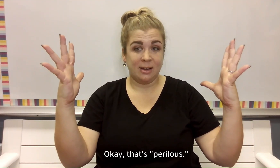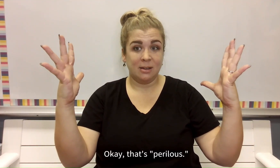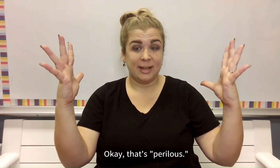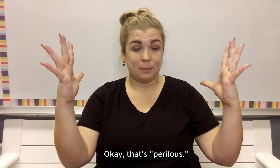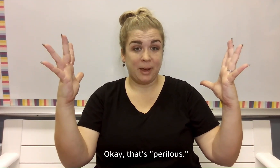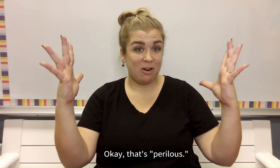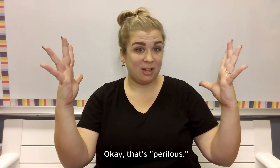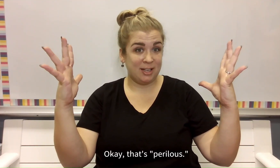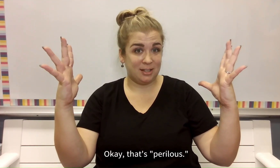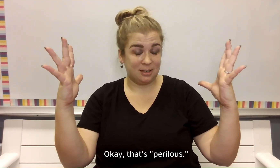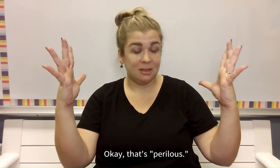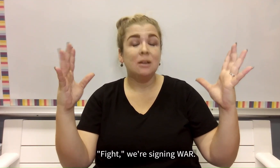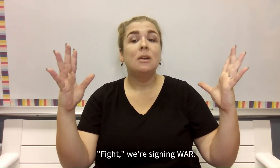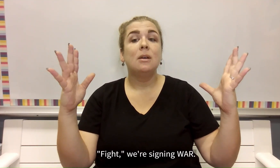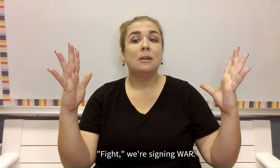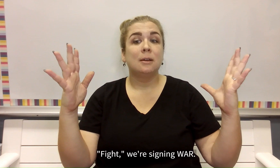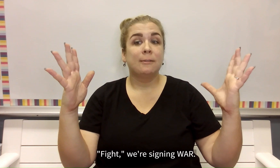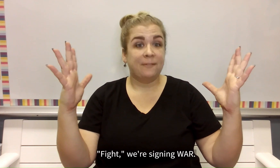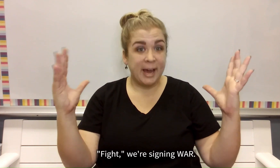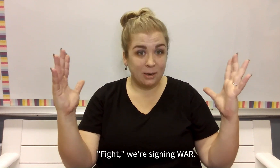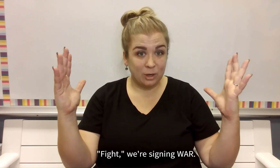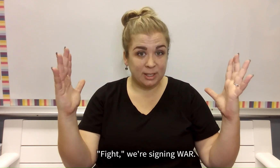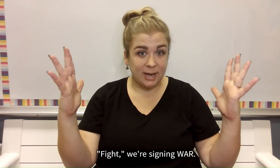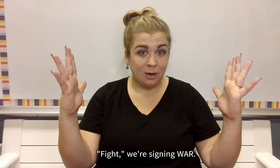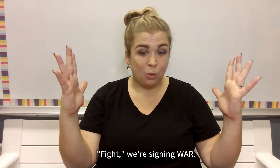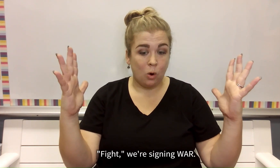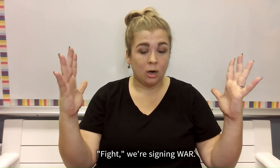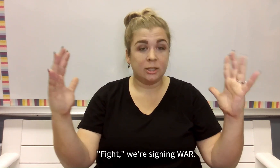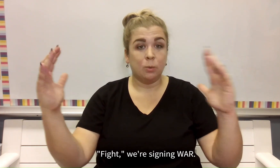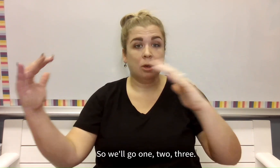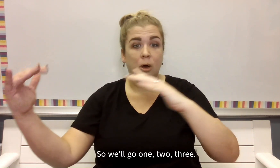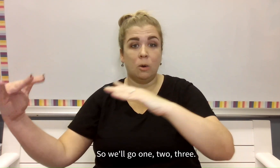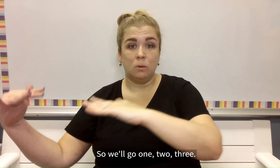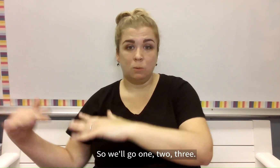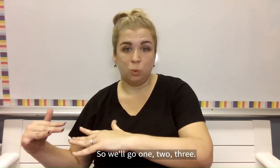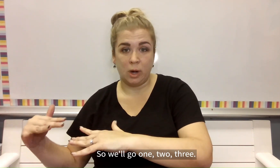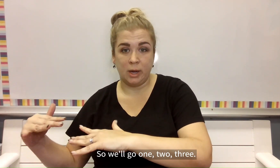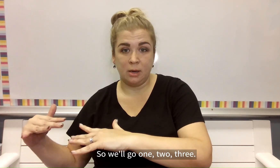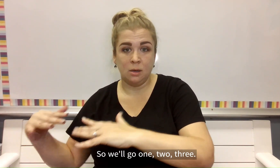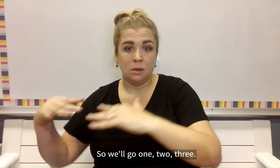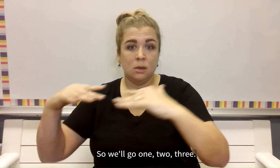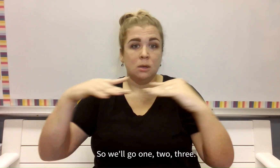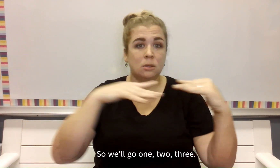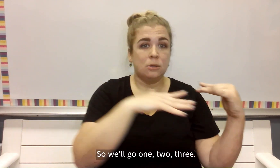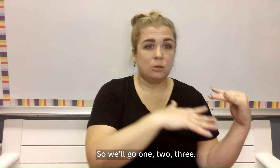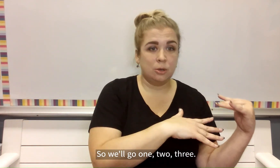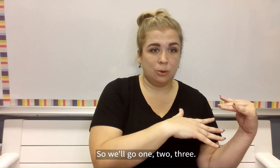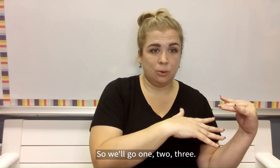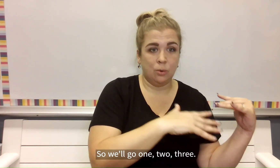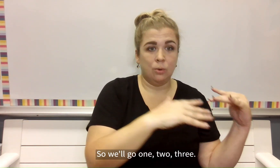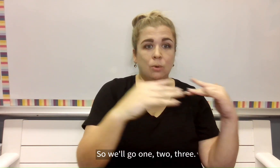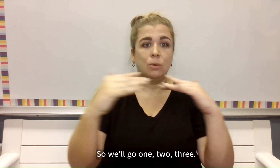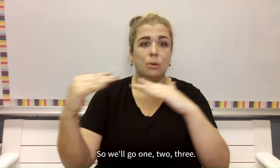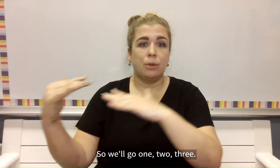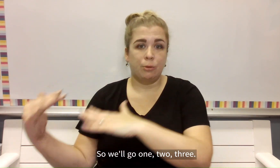Okay, that's perilous. Fight, we're signing war. So we'll go 1, 2,